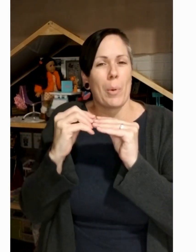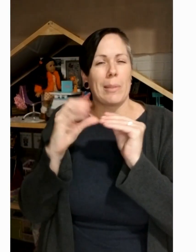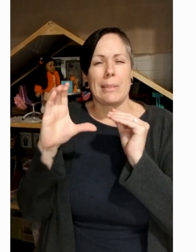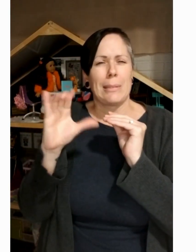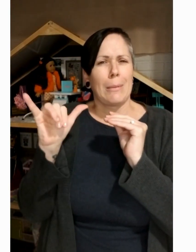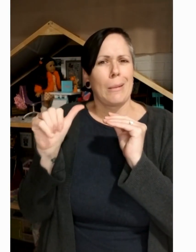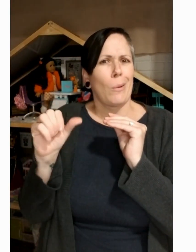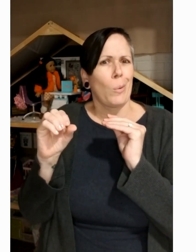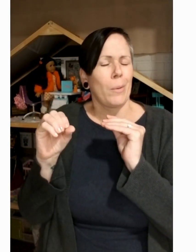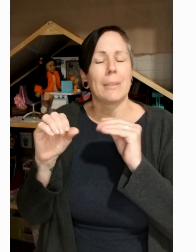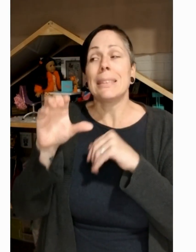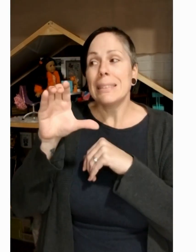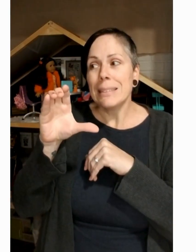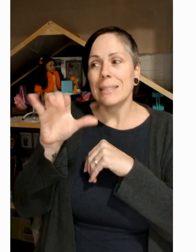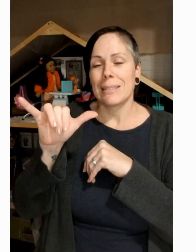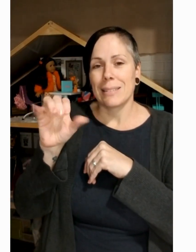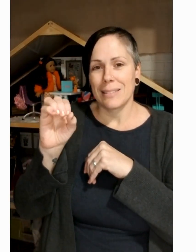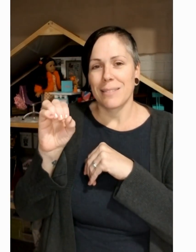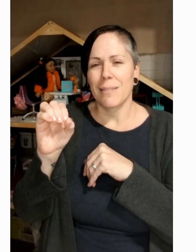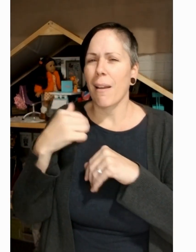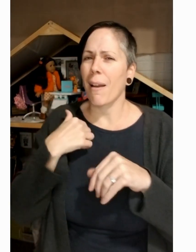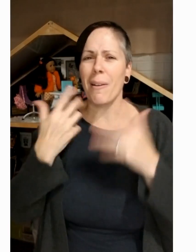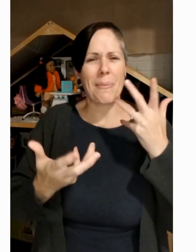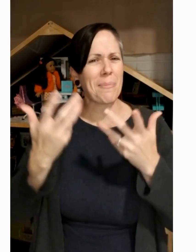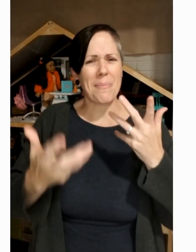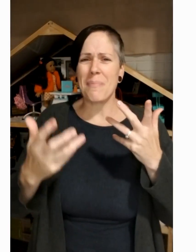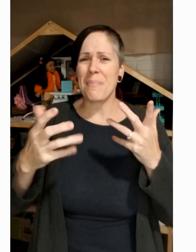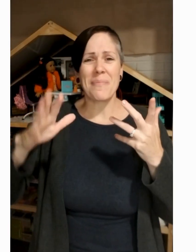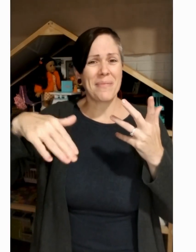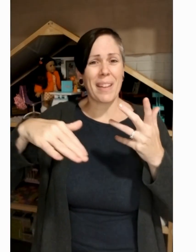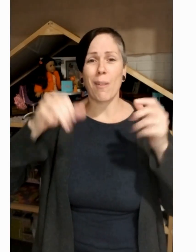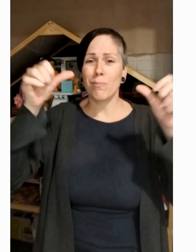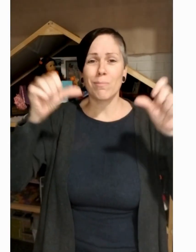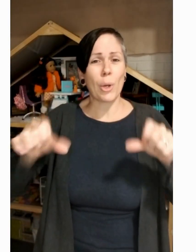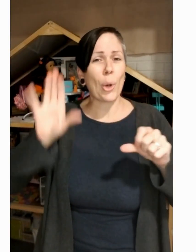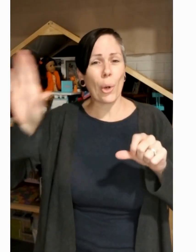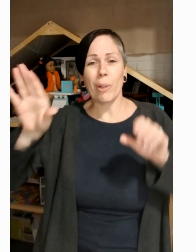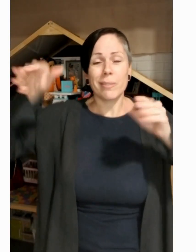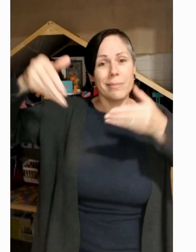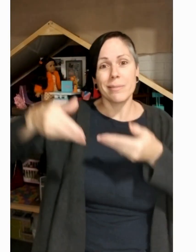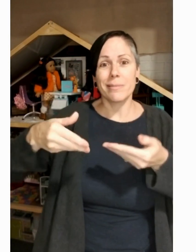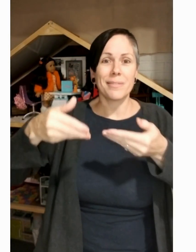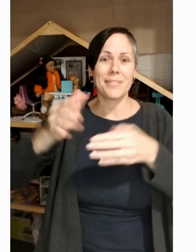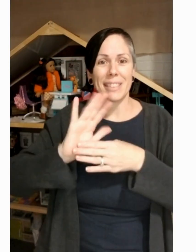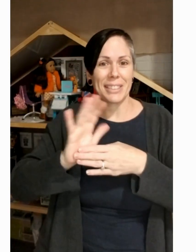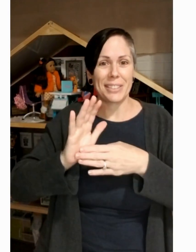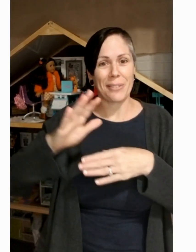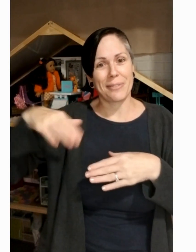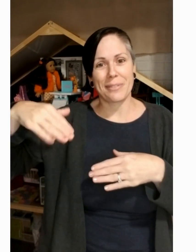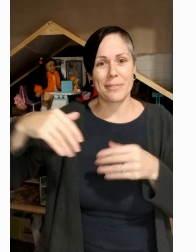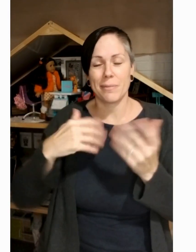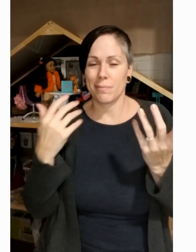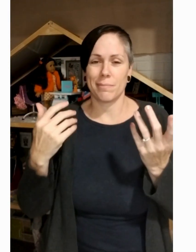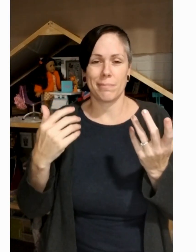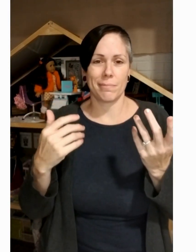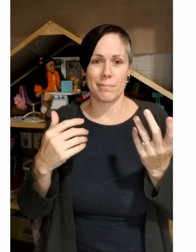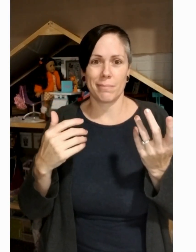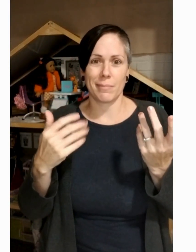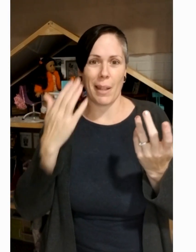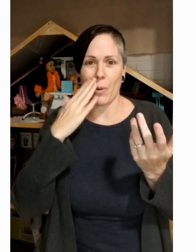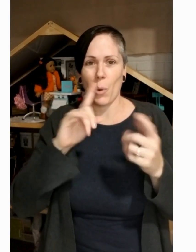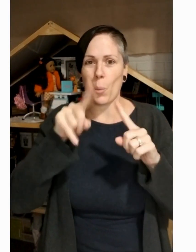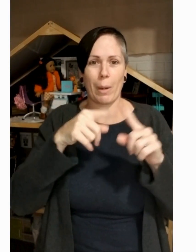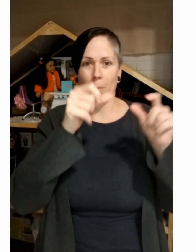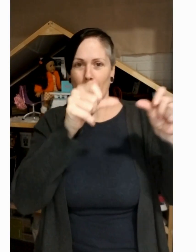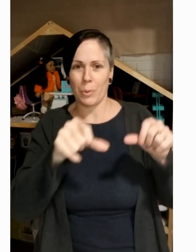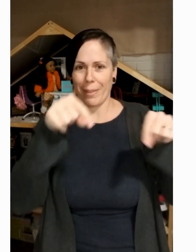And I don't even know if I have shared her introduction video yet because I don't know when I will post this. But